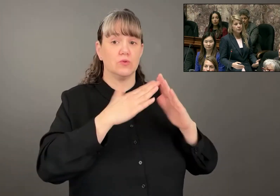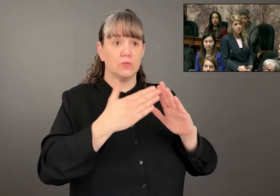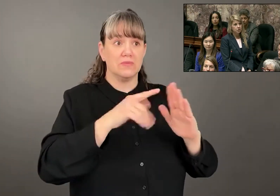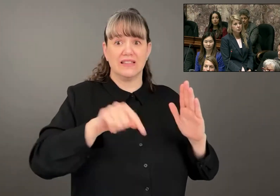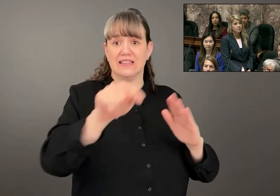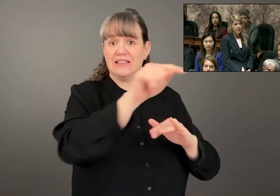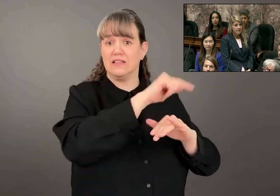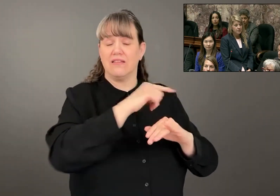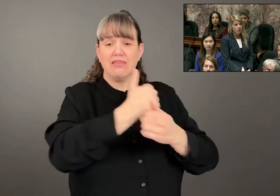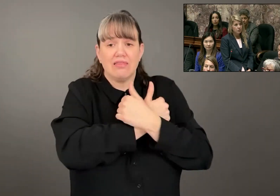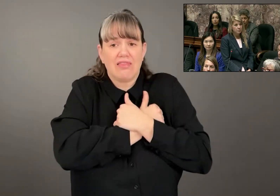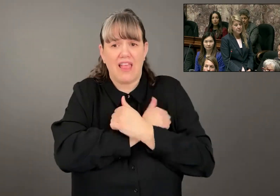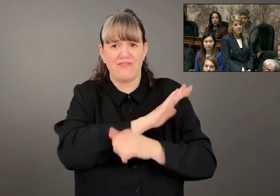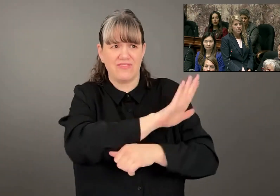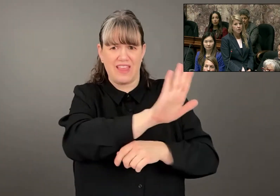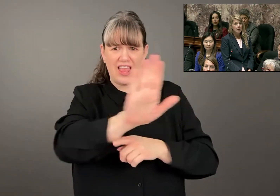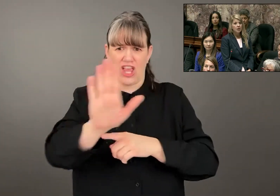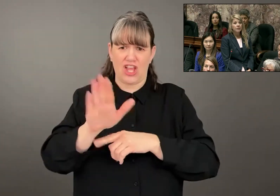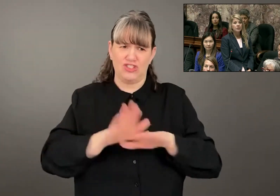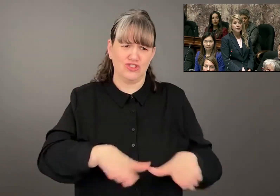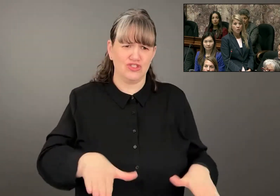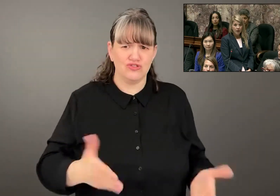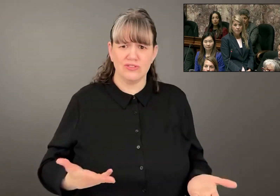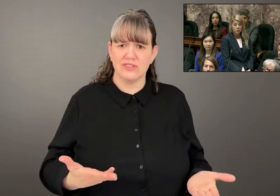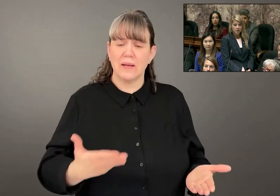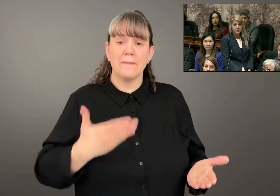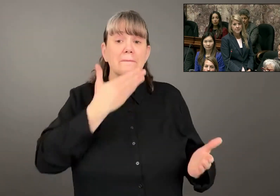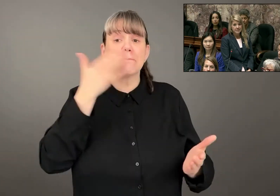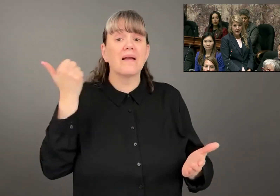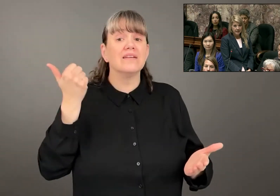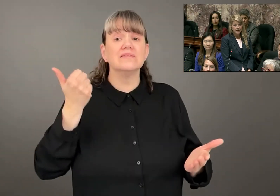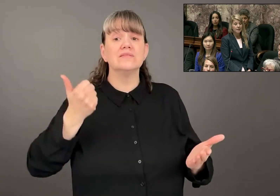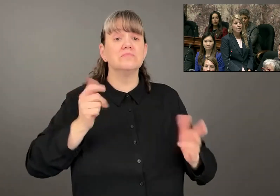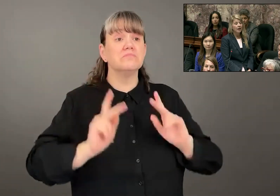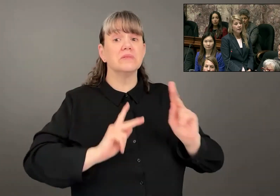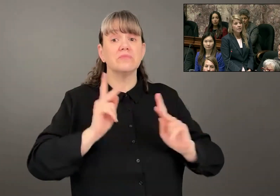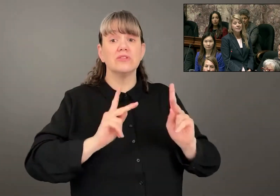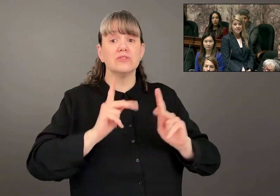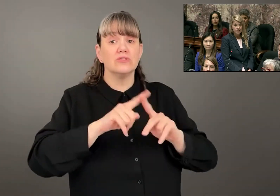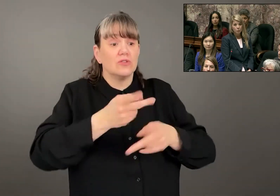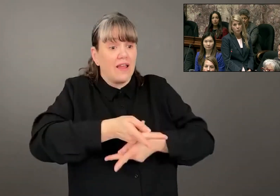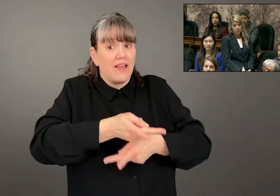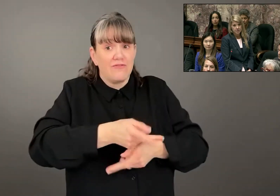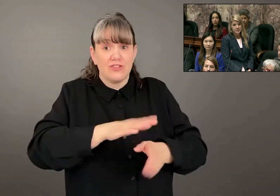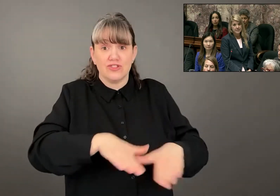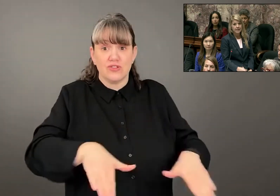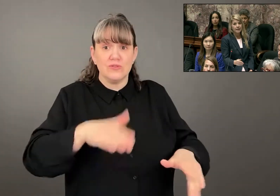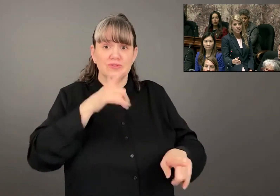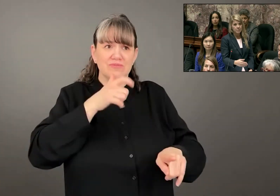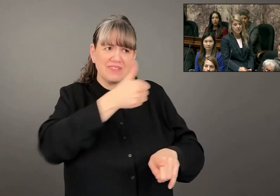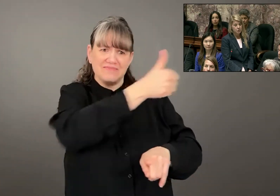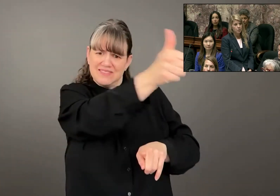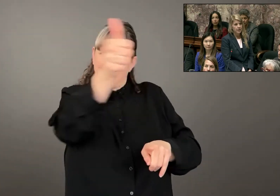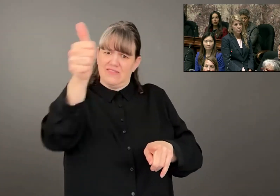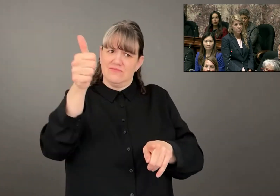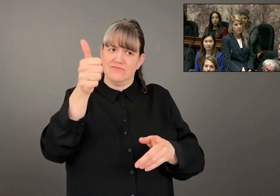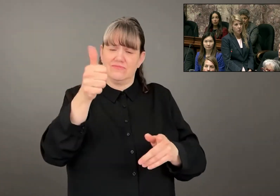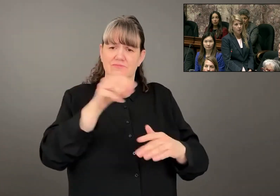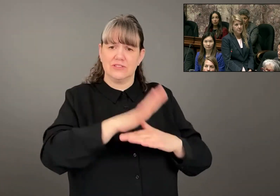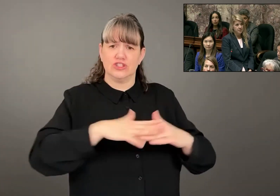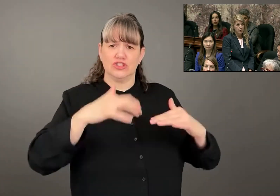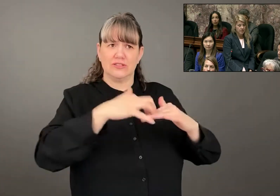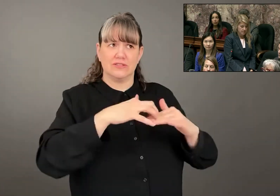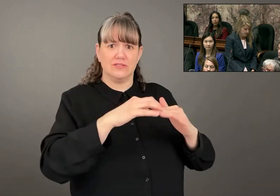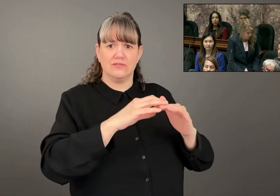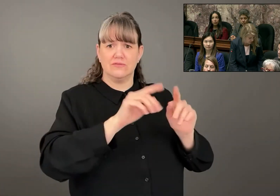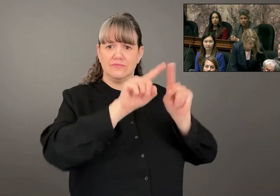care for their children best, Honourable Speaker. There is a lot of work to be done. Still more work to be done, and committed to working with the member